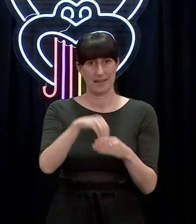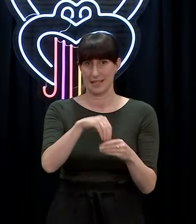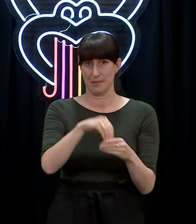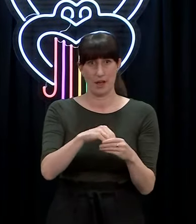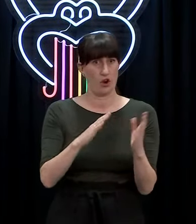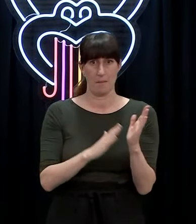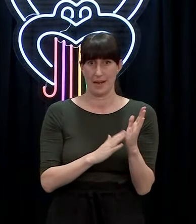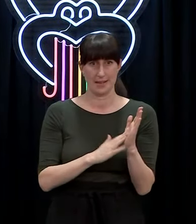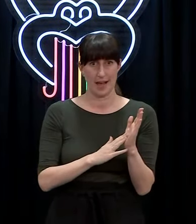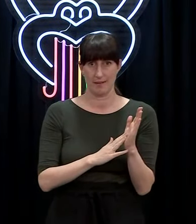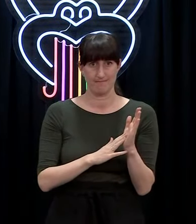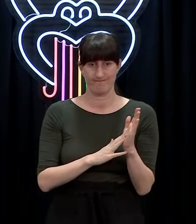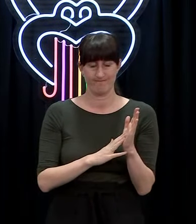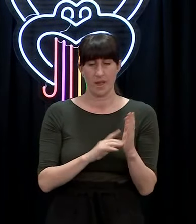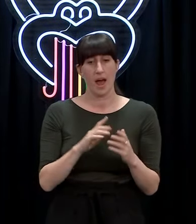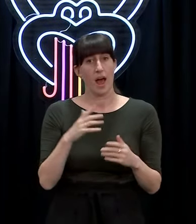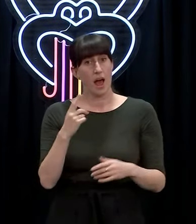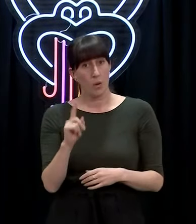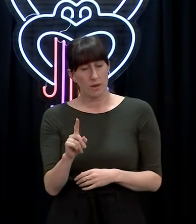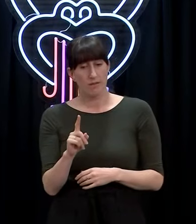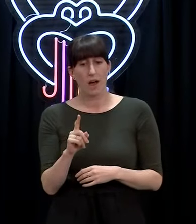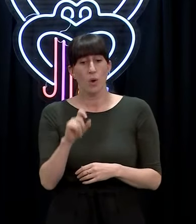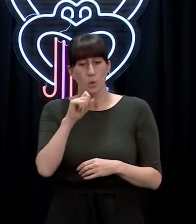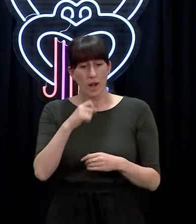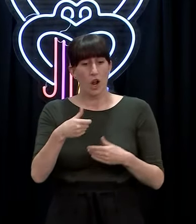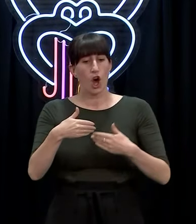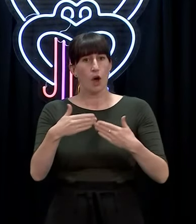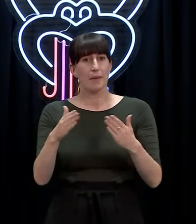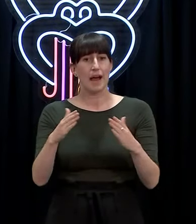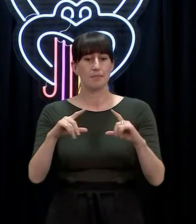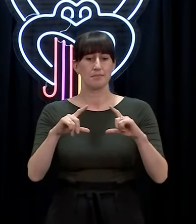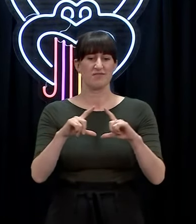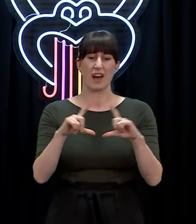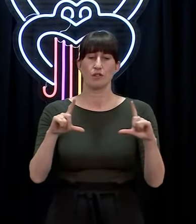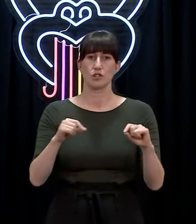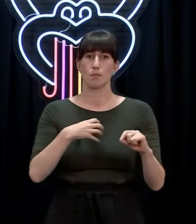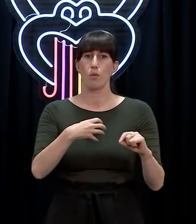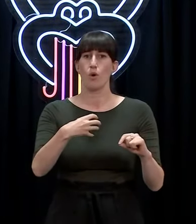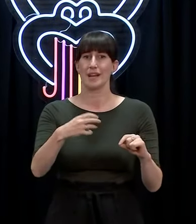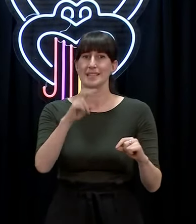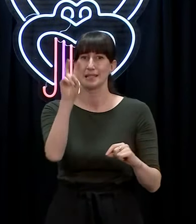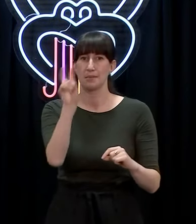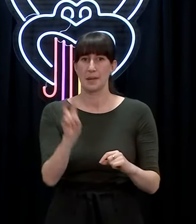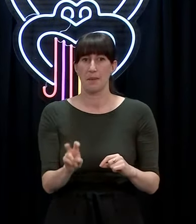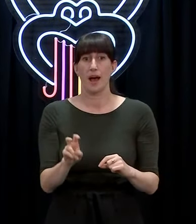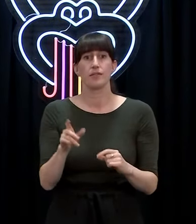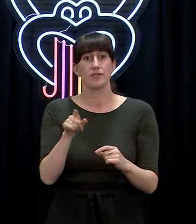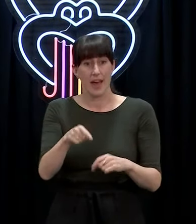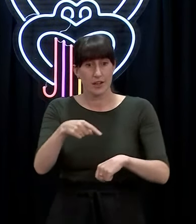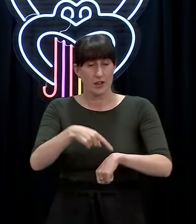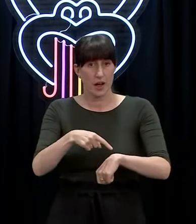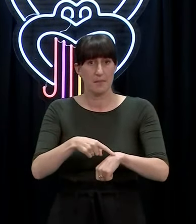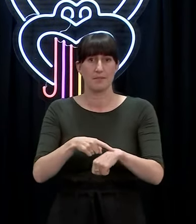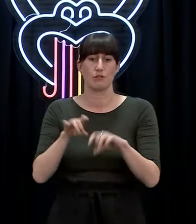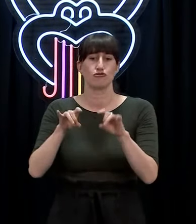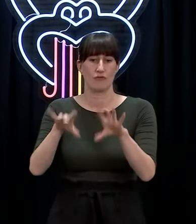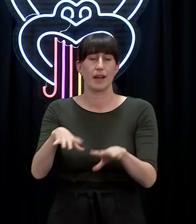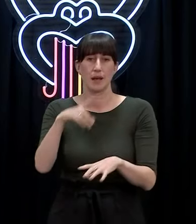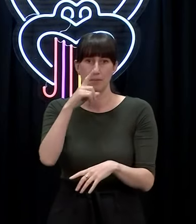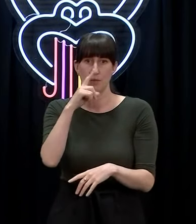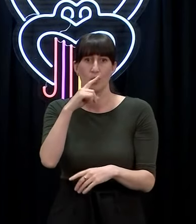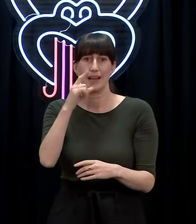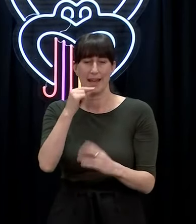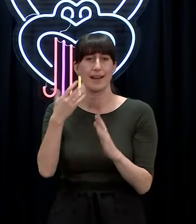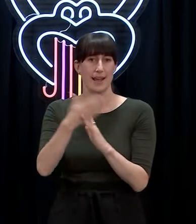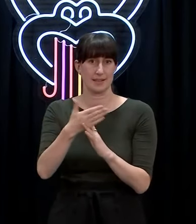on Monday. However, we are planning another voucher release in September, which we do expect people in Australia to be able to